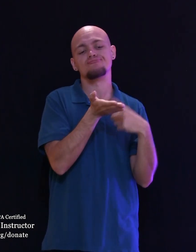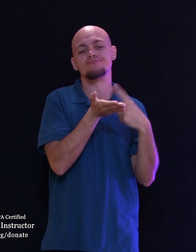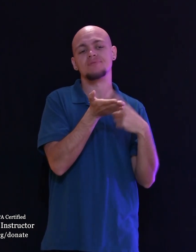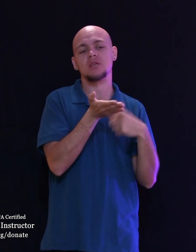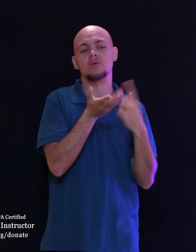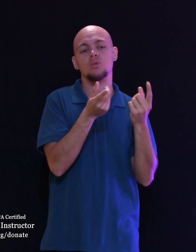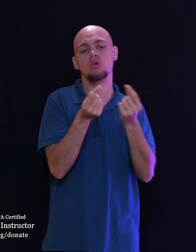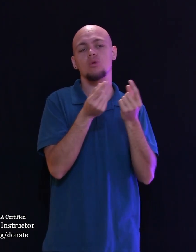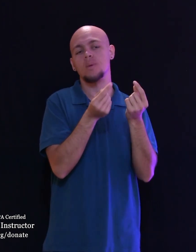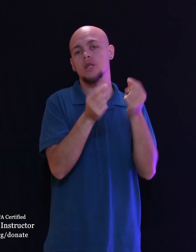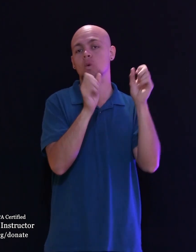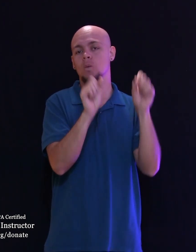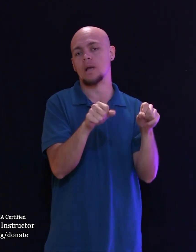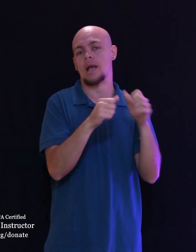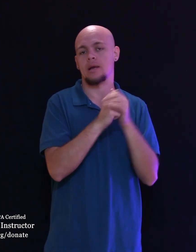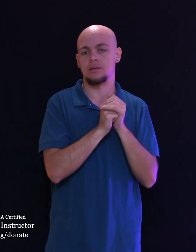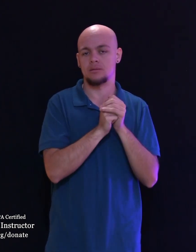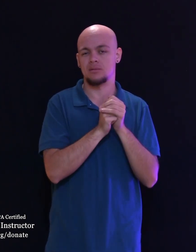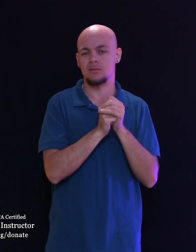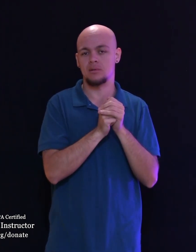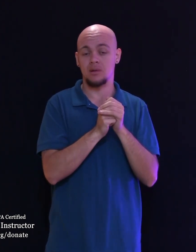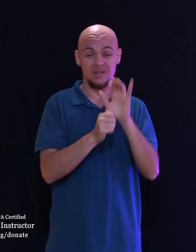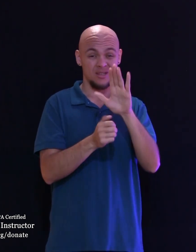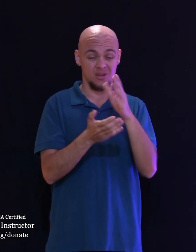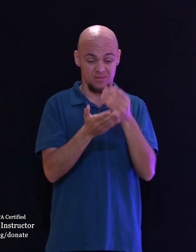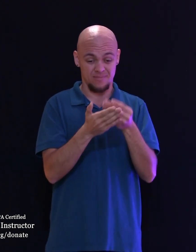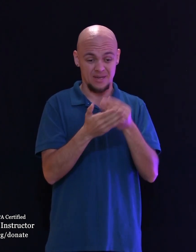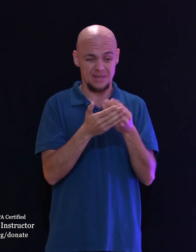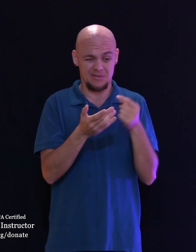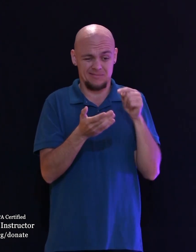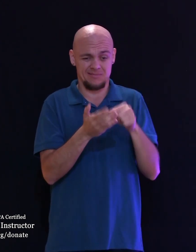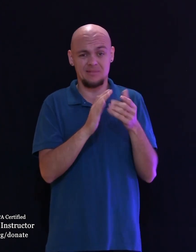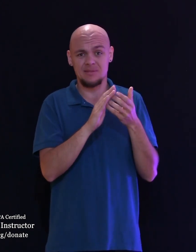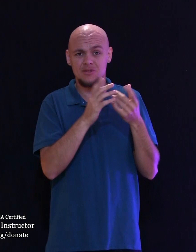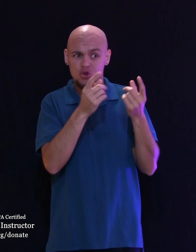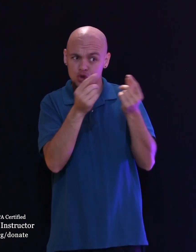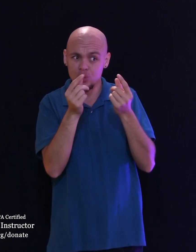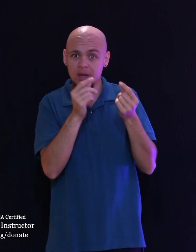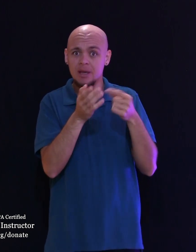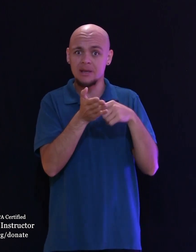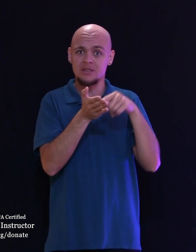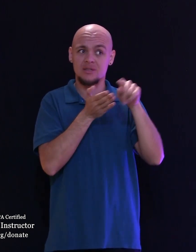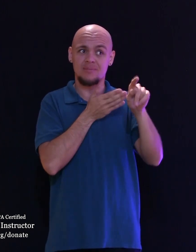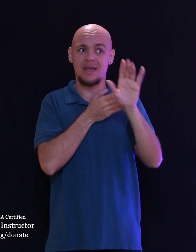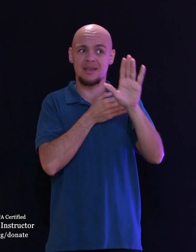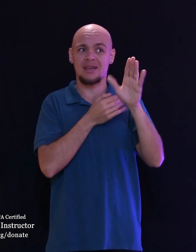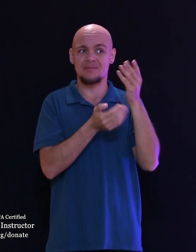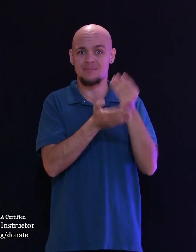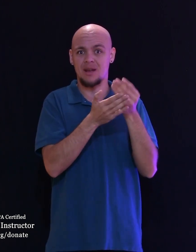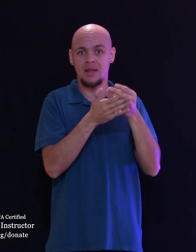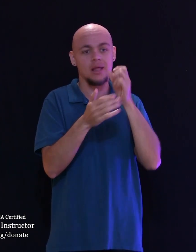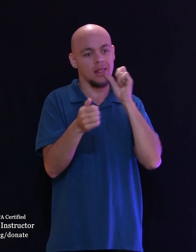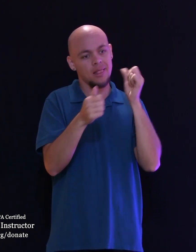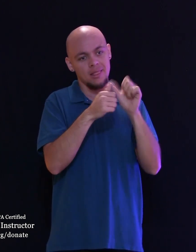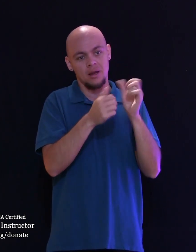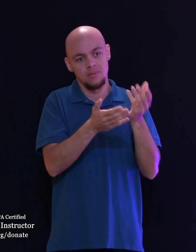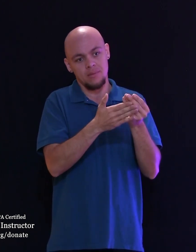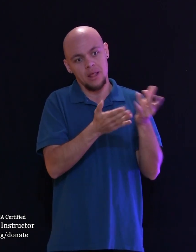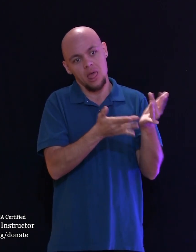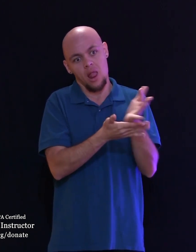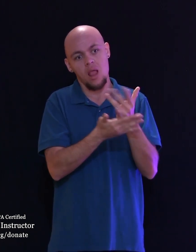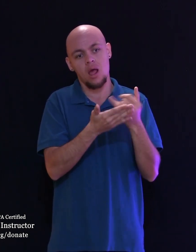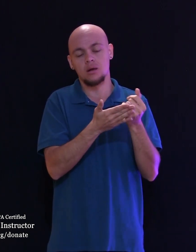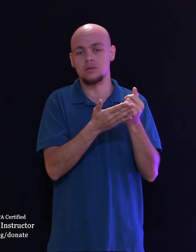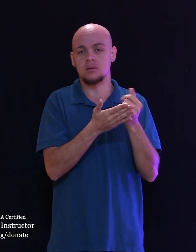and discussed, what can we do about this? You ever wonder what your dollars are actually doing? Besides paying some guy's salary who writes letters to you,